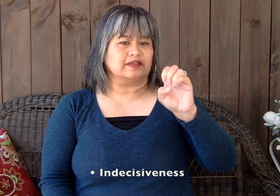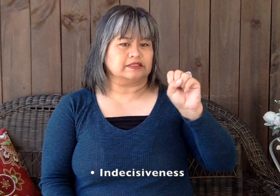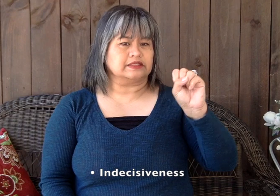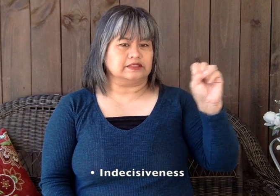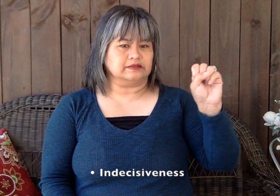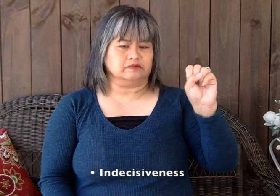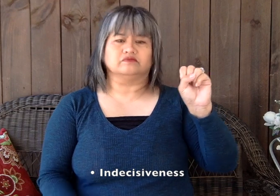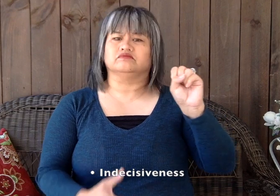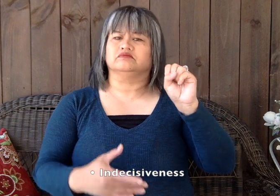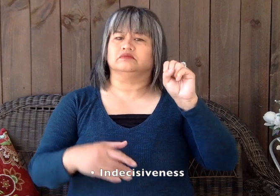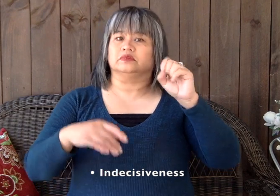indecisiveness,